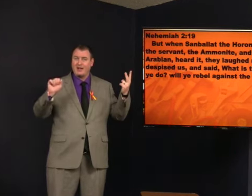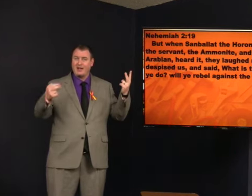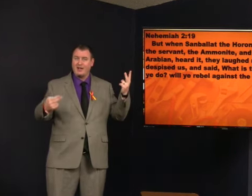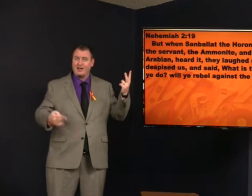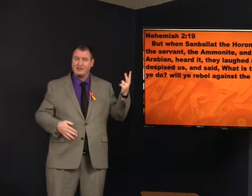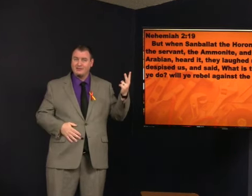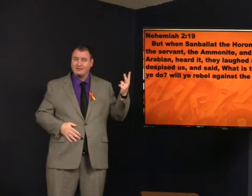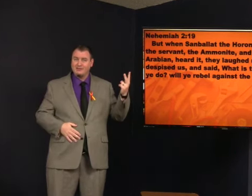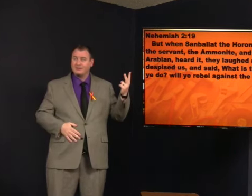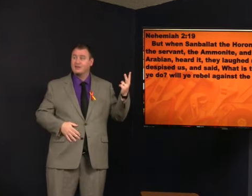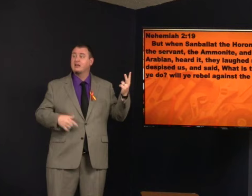and Tobiah